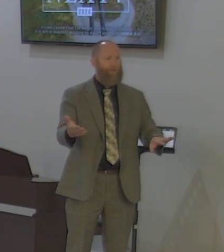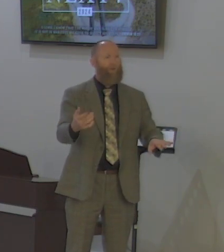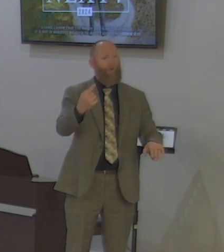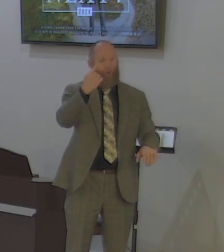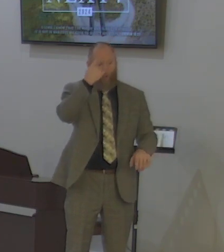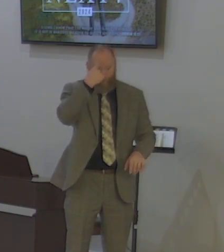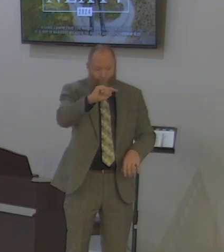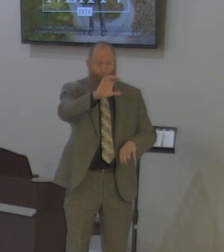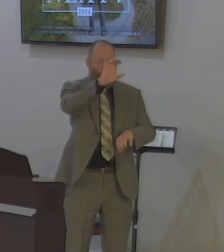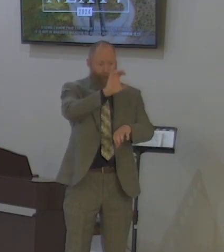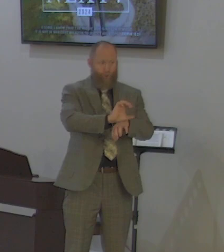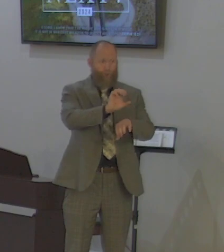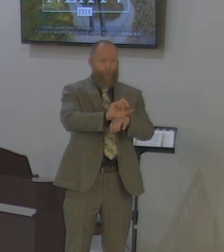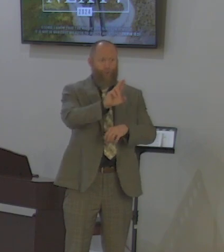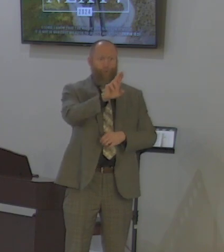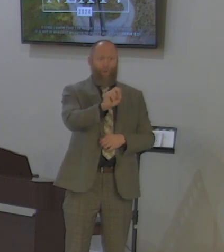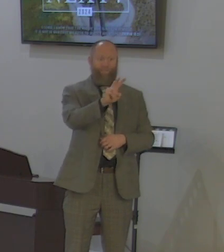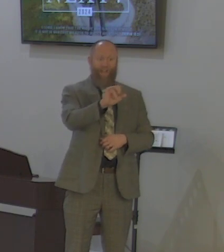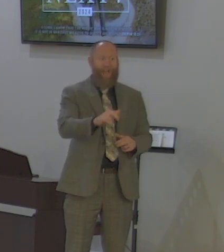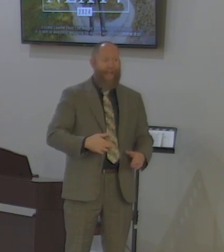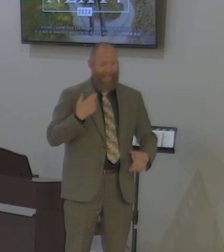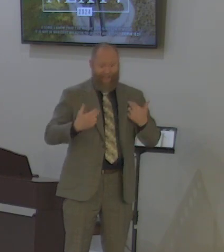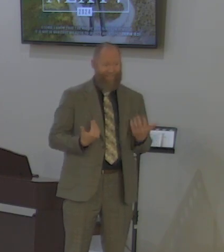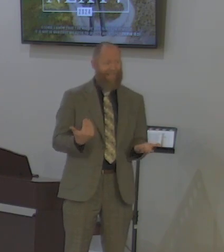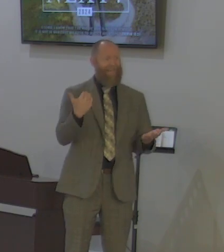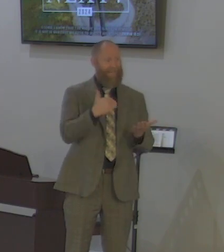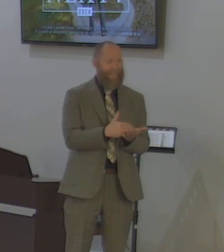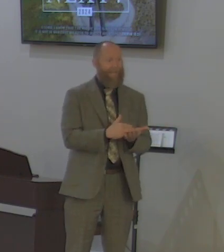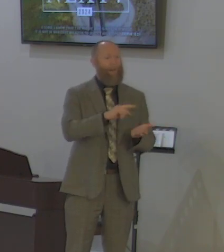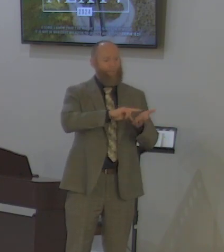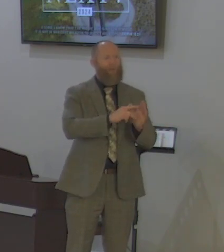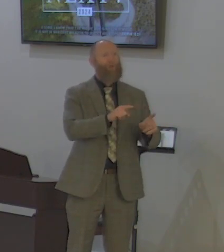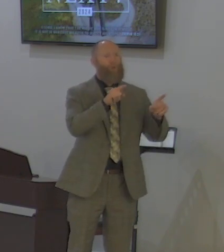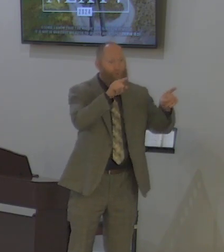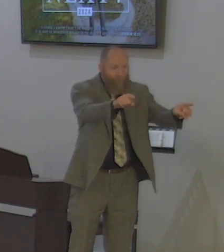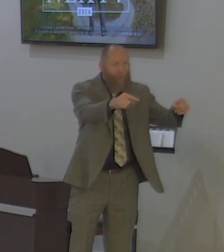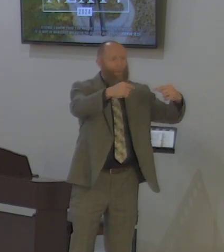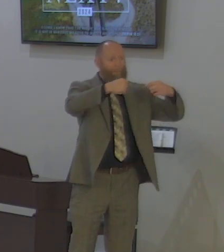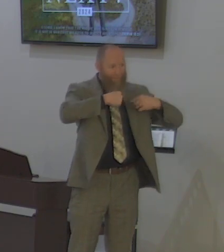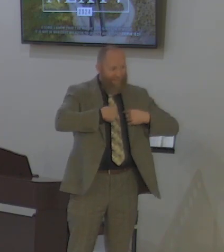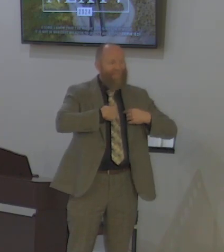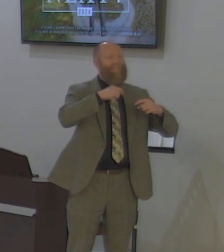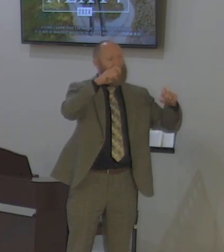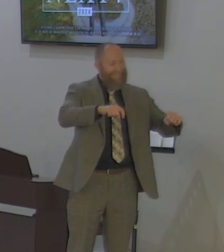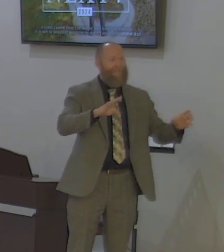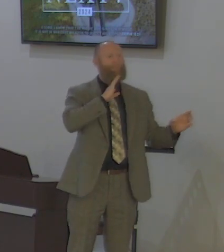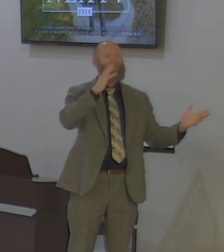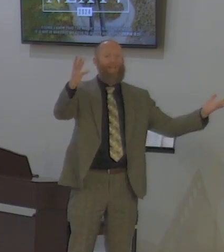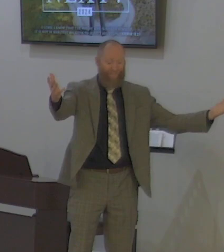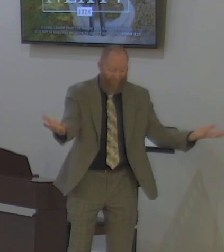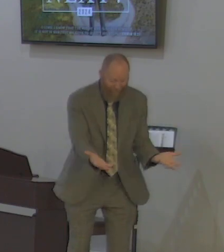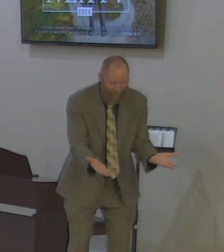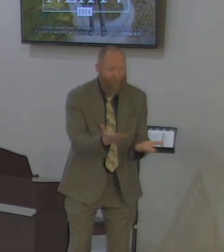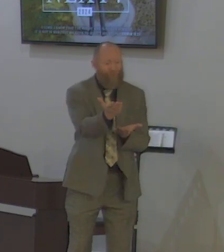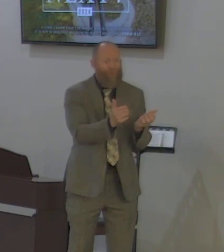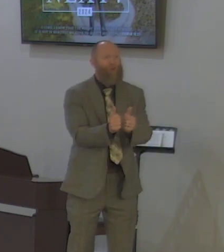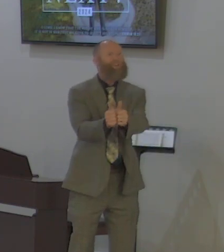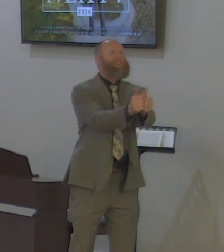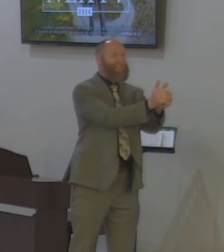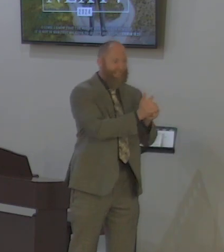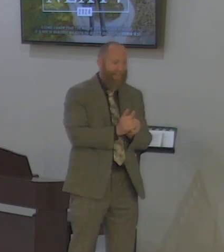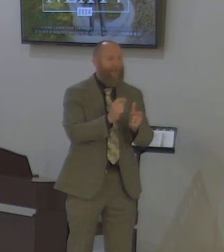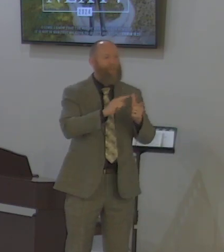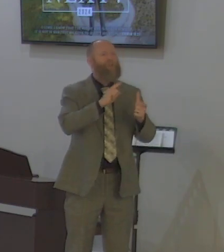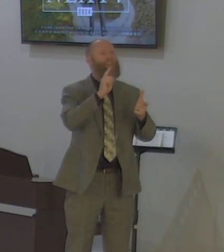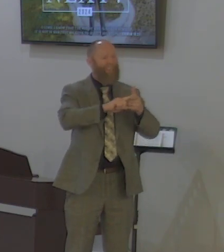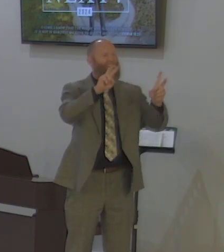our function, do we? Sometimes we want somebody else's function. You can see how that would be problematic if your entire house was made